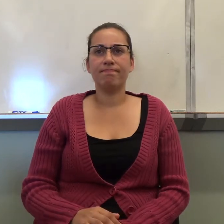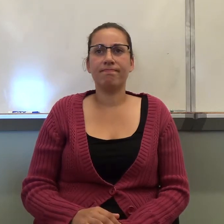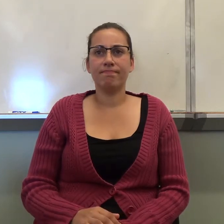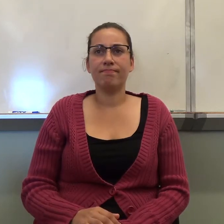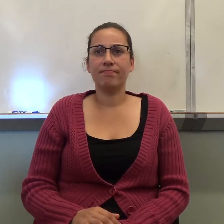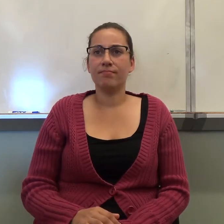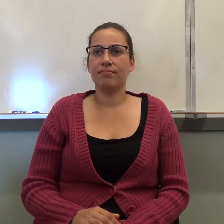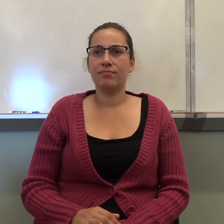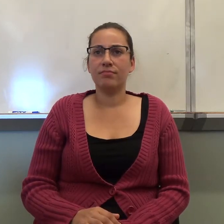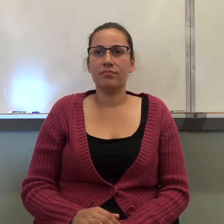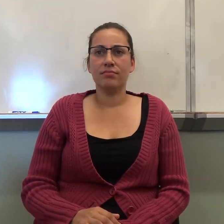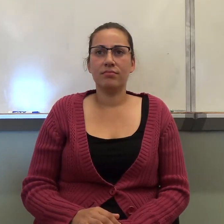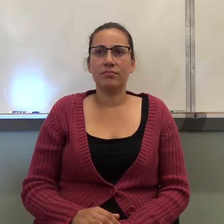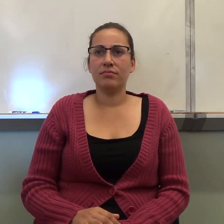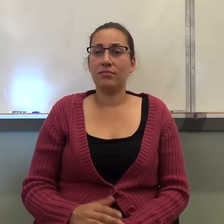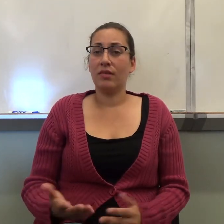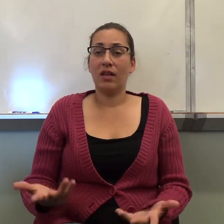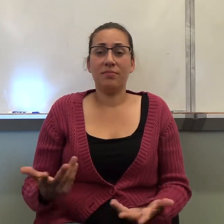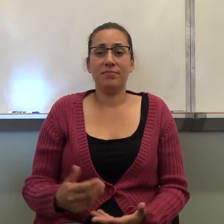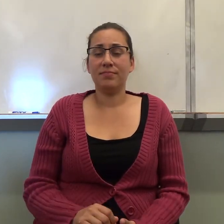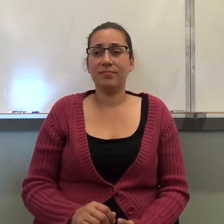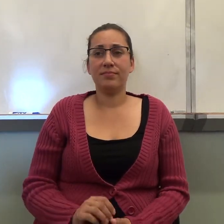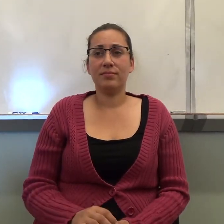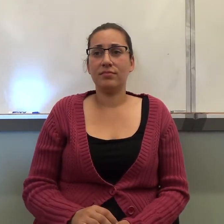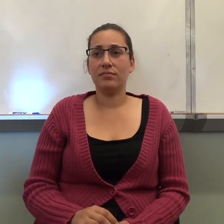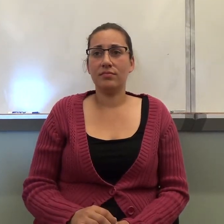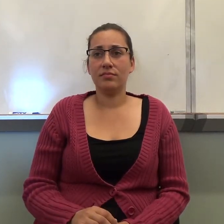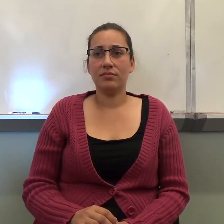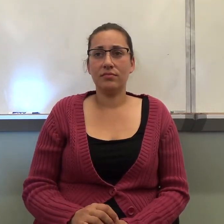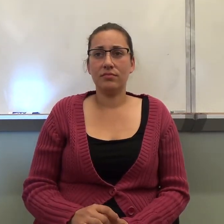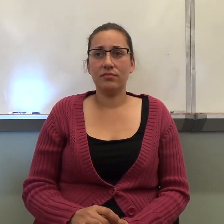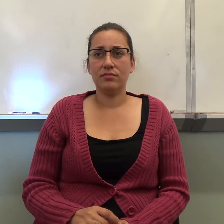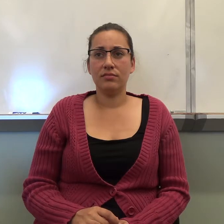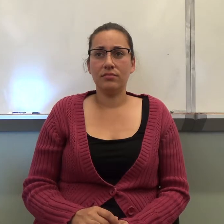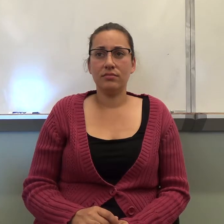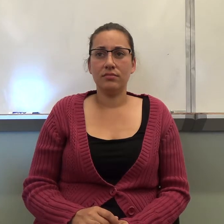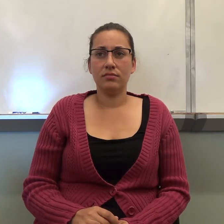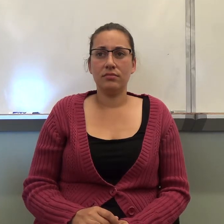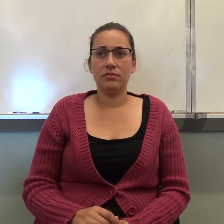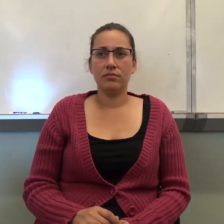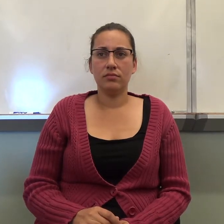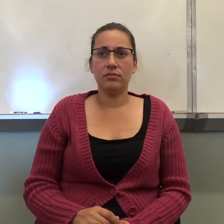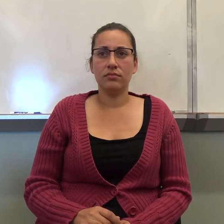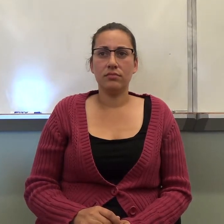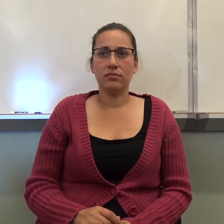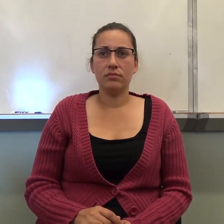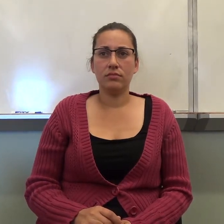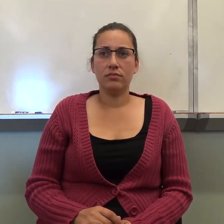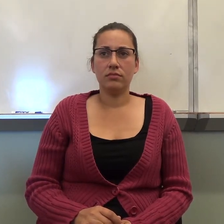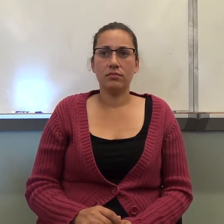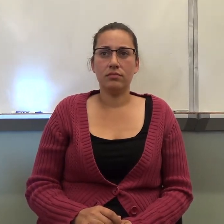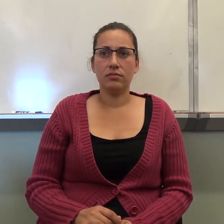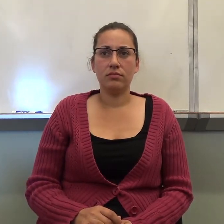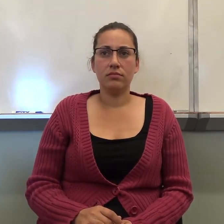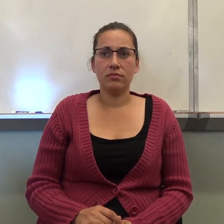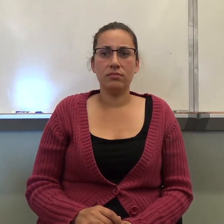but it's decimal. So this is much more like what a real algebra expression looks like. You know, we work